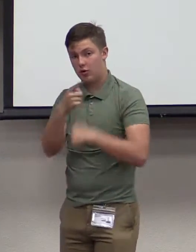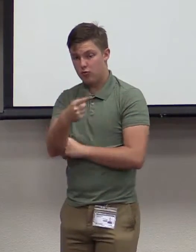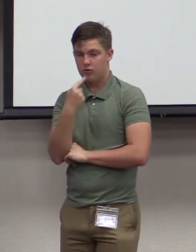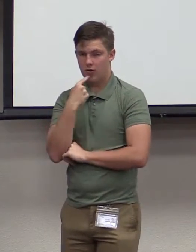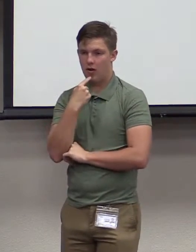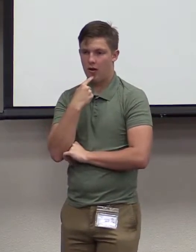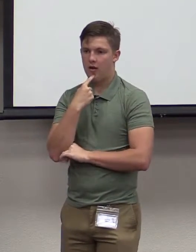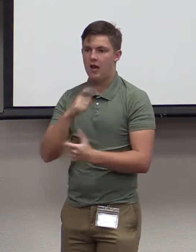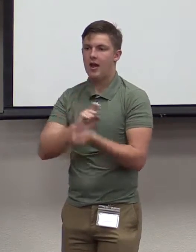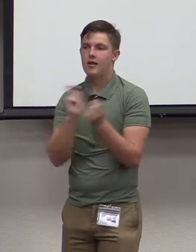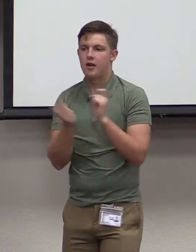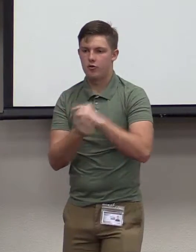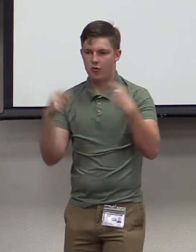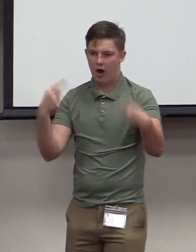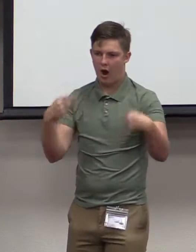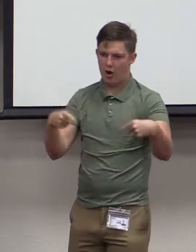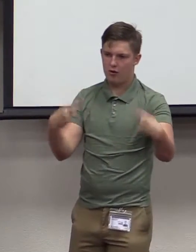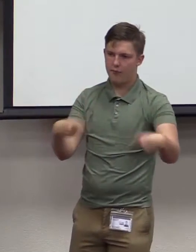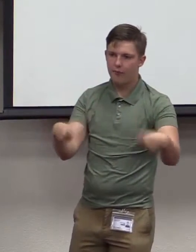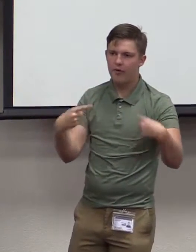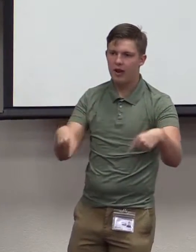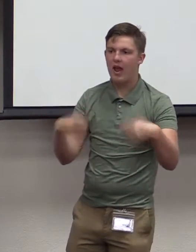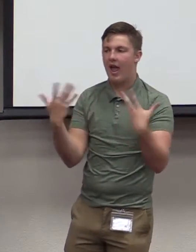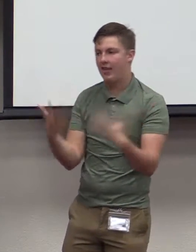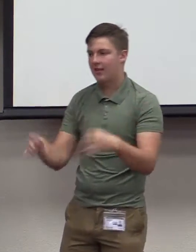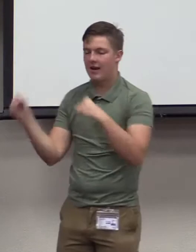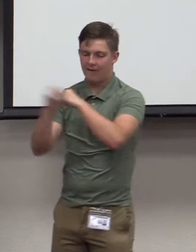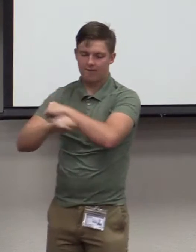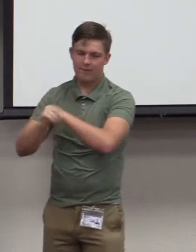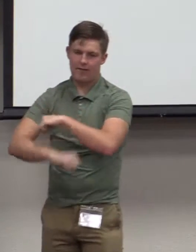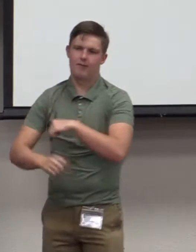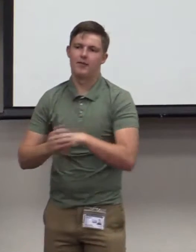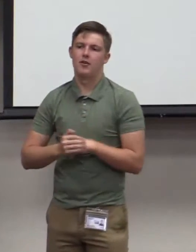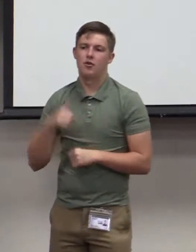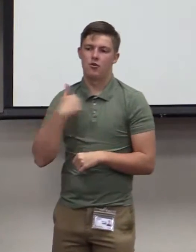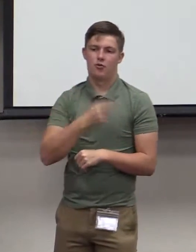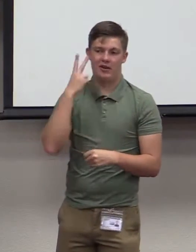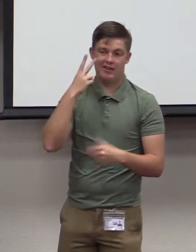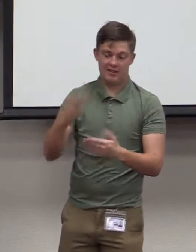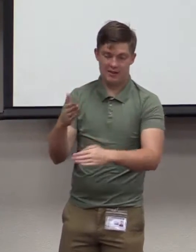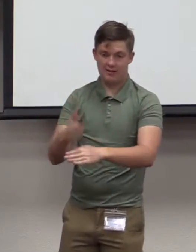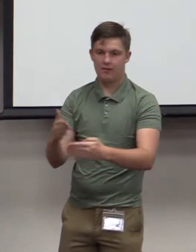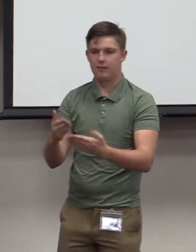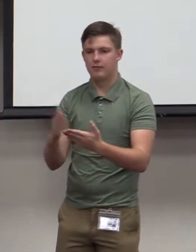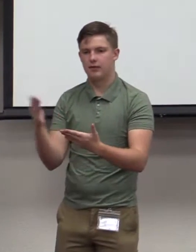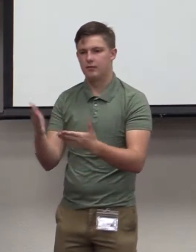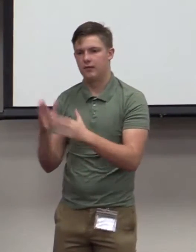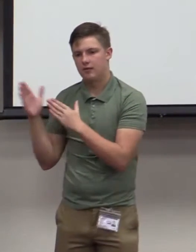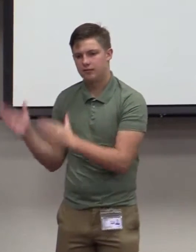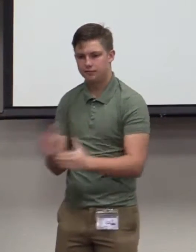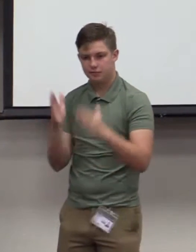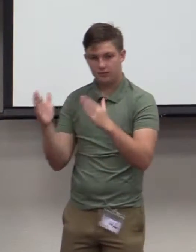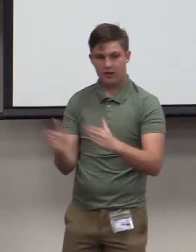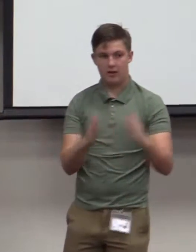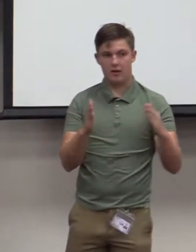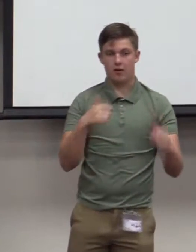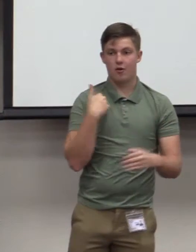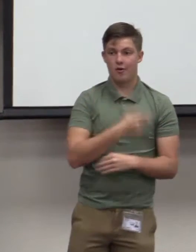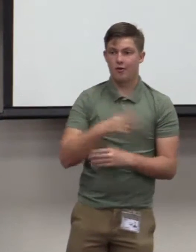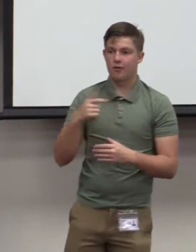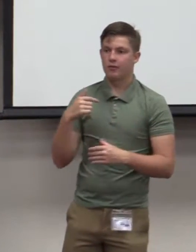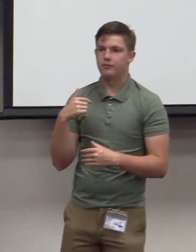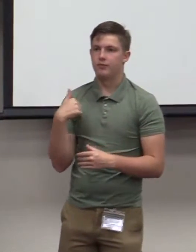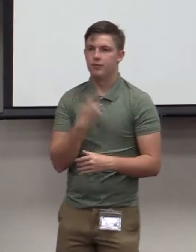And it turns into an argument. And then finally, it ends up being a fight. And so we see that this progression in our lives, it's often the fact that we